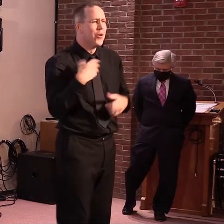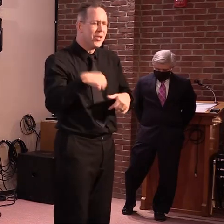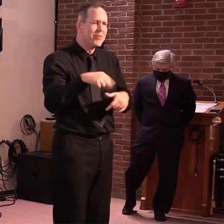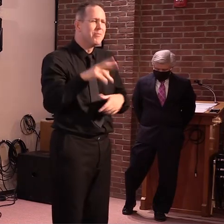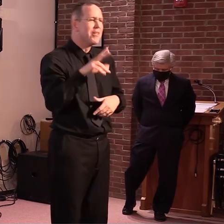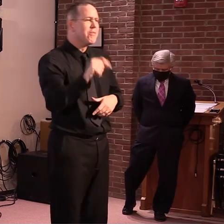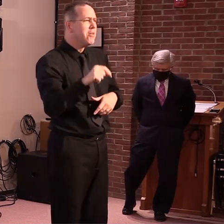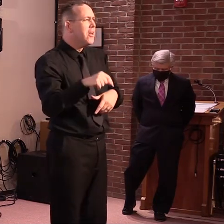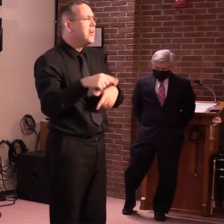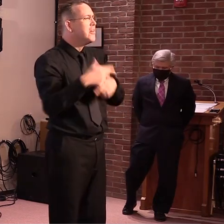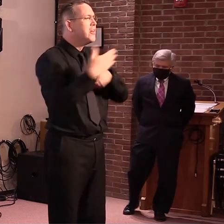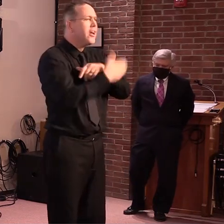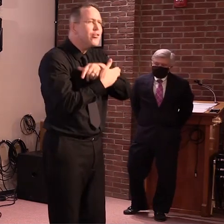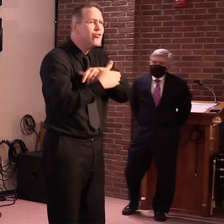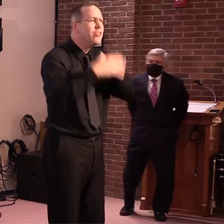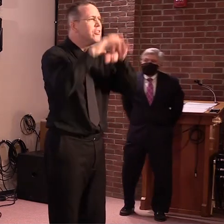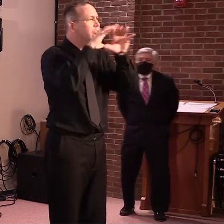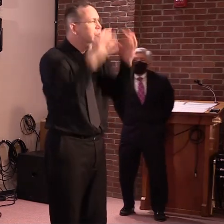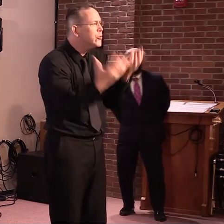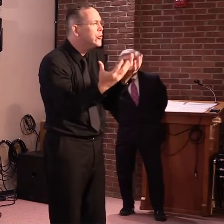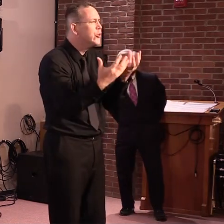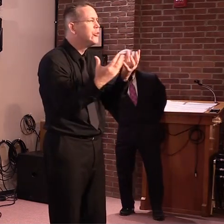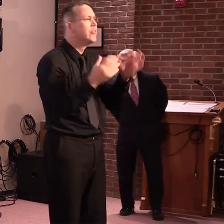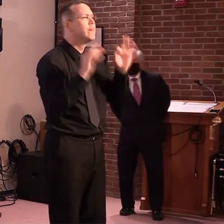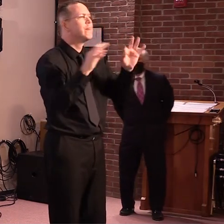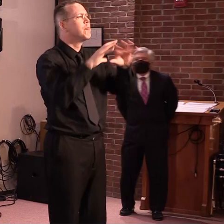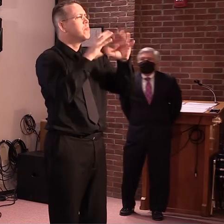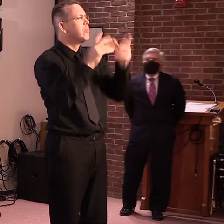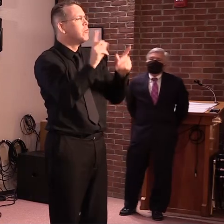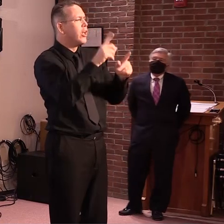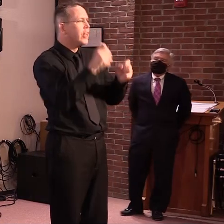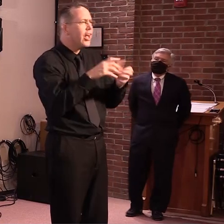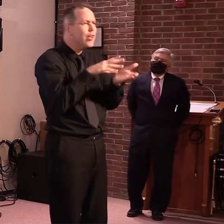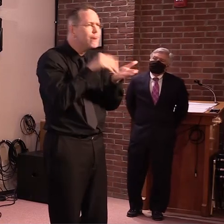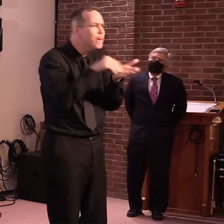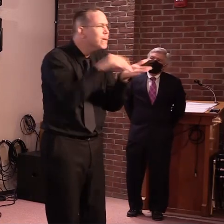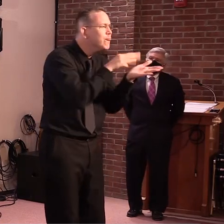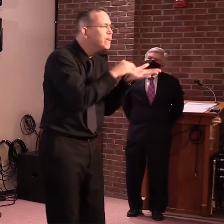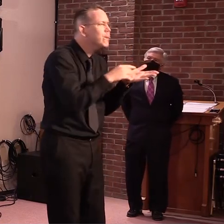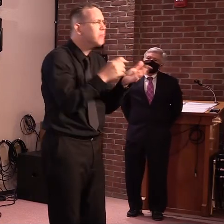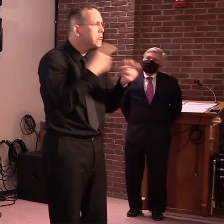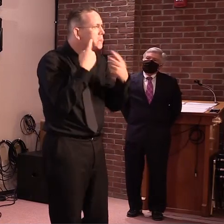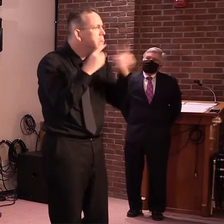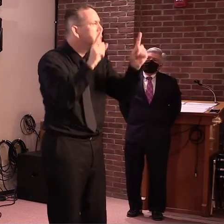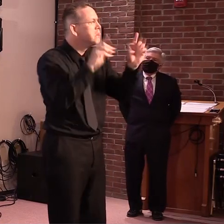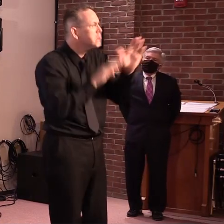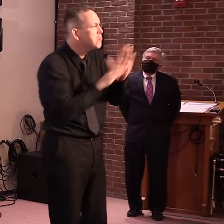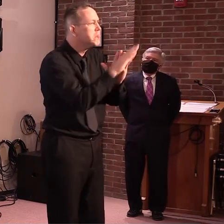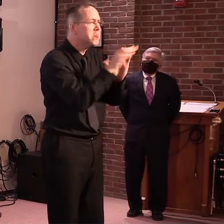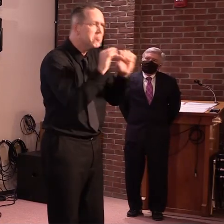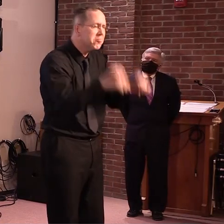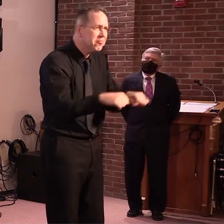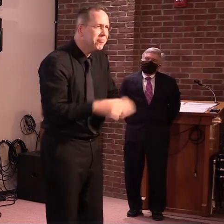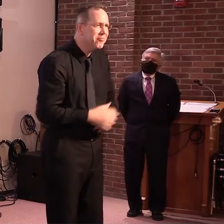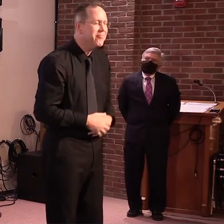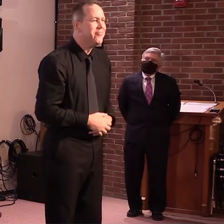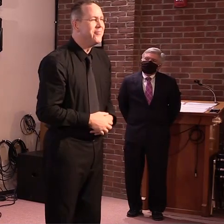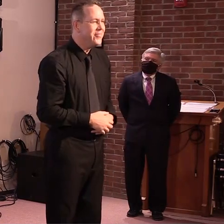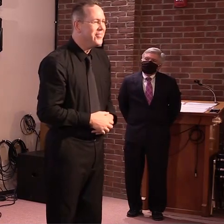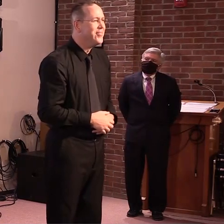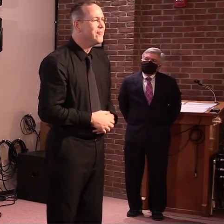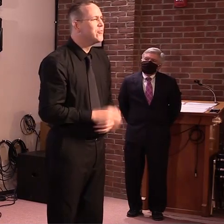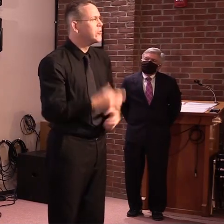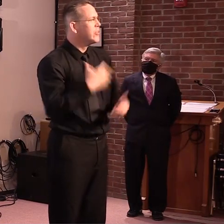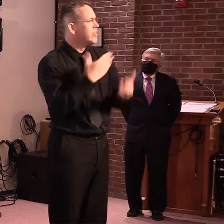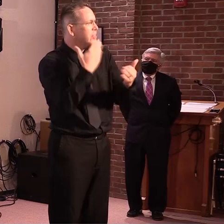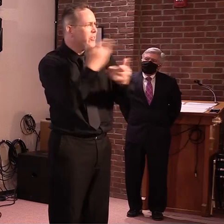place. We can't wait to see what you do and wherever your future takes you. Thank you very much.